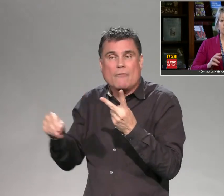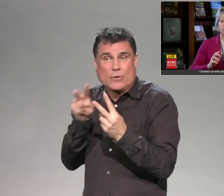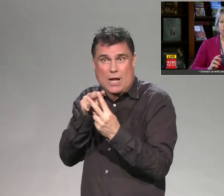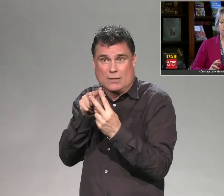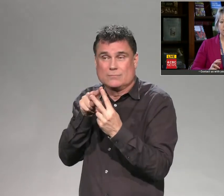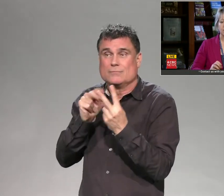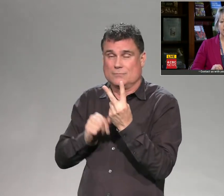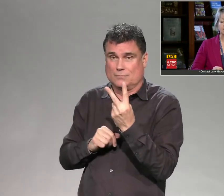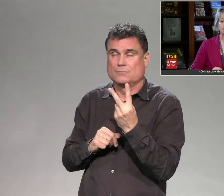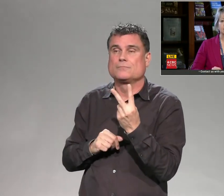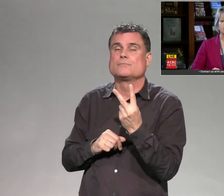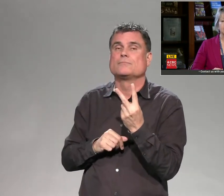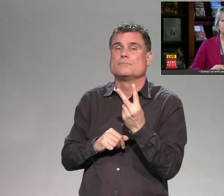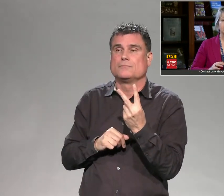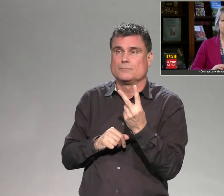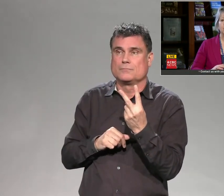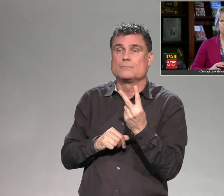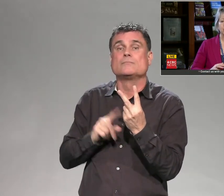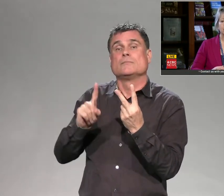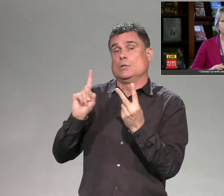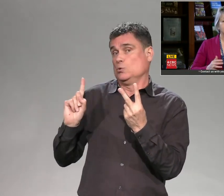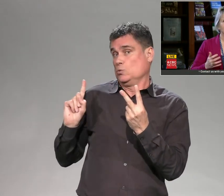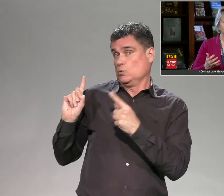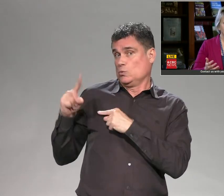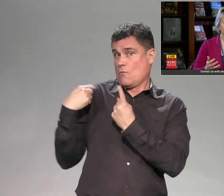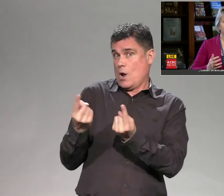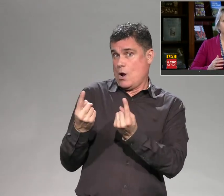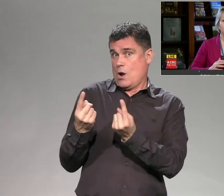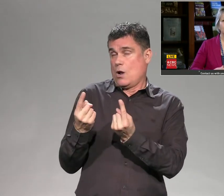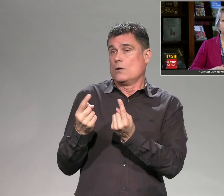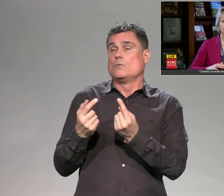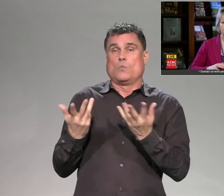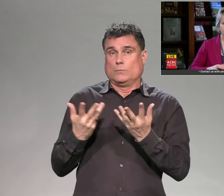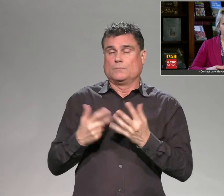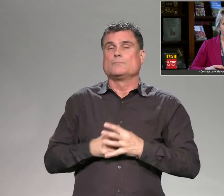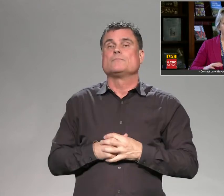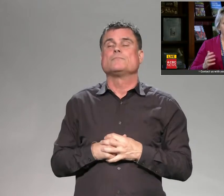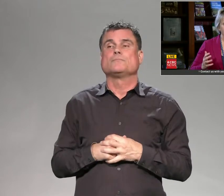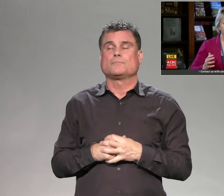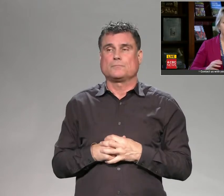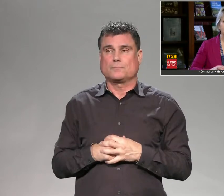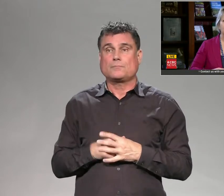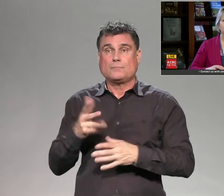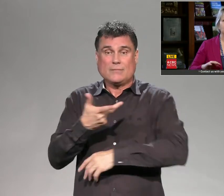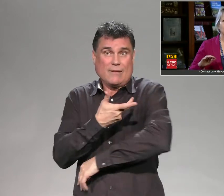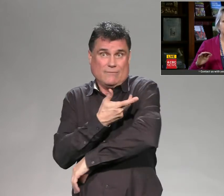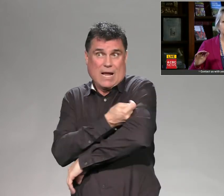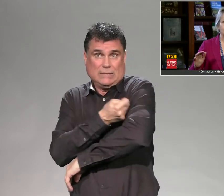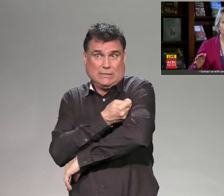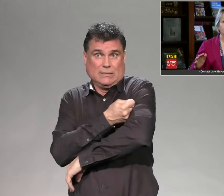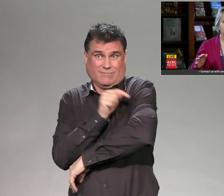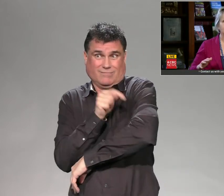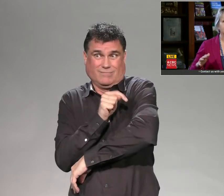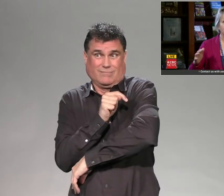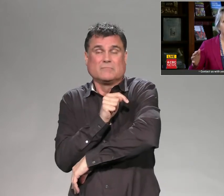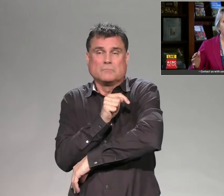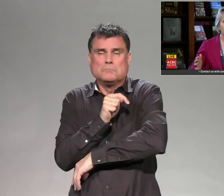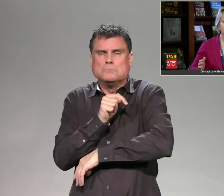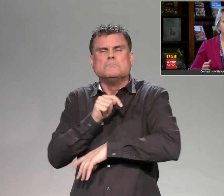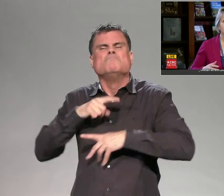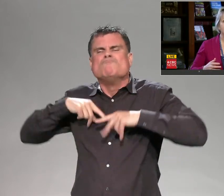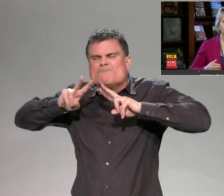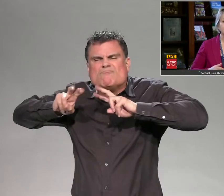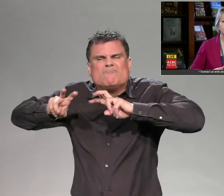trials for some of the vaccines, if they were done in South Africa, where the South African variant was quite prevalent, was